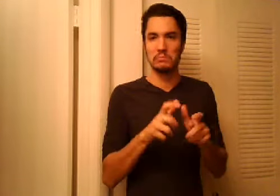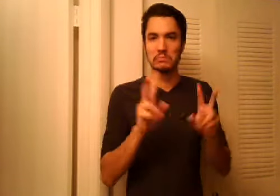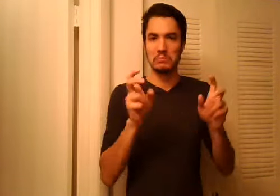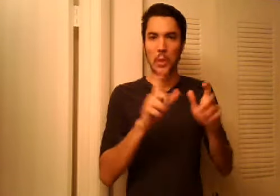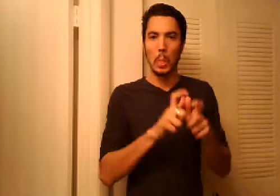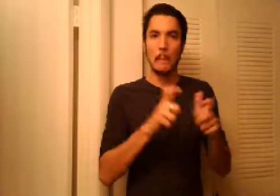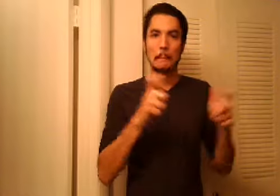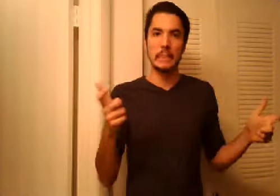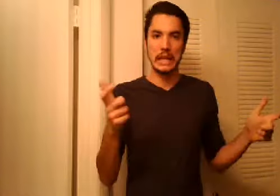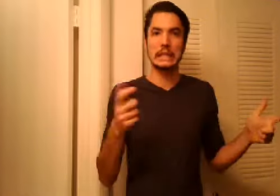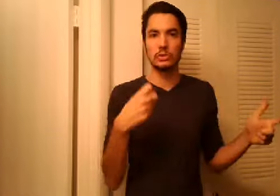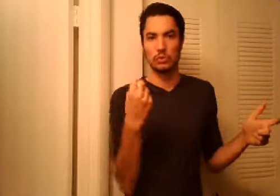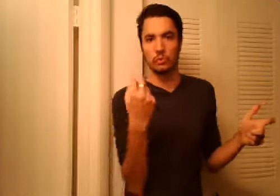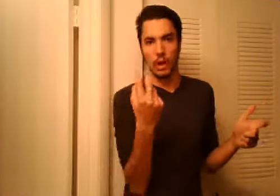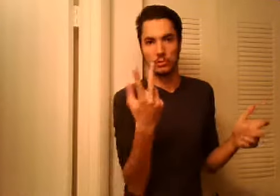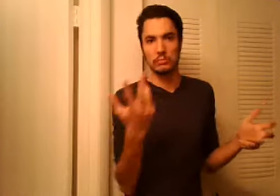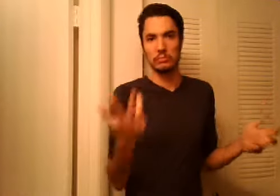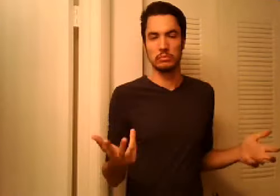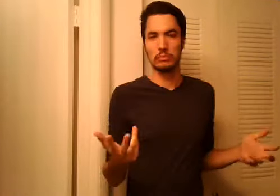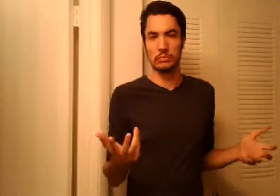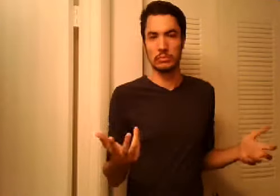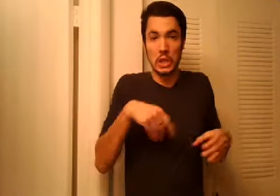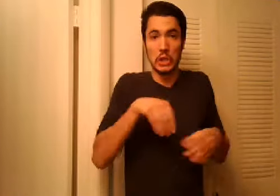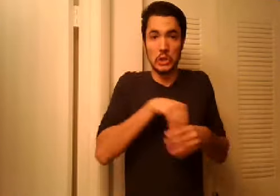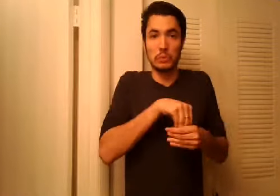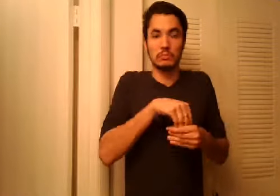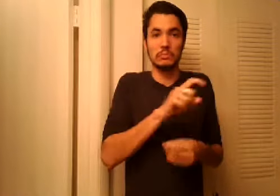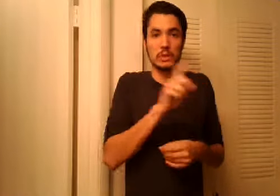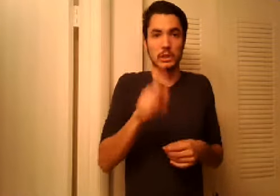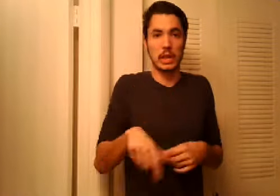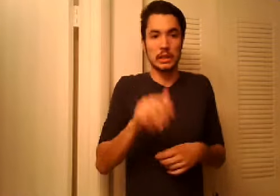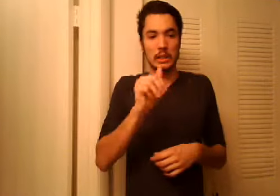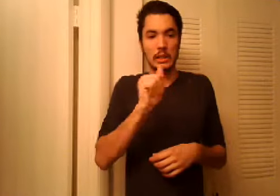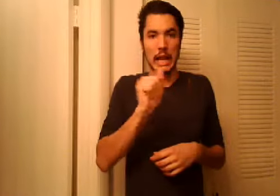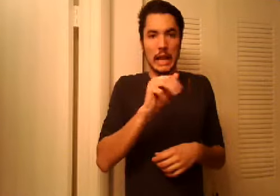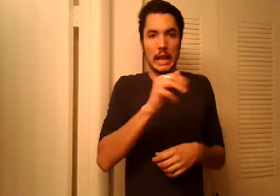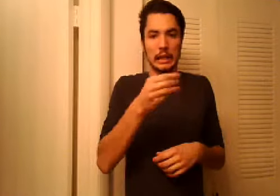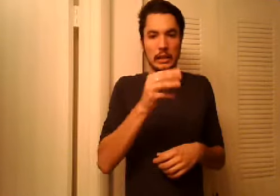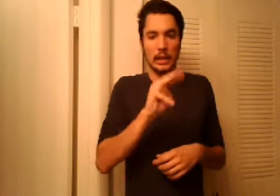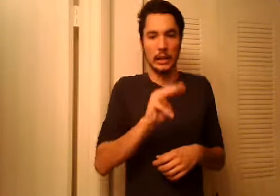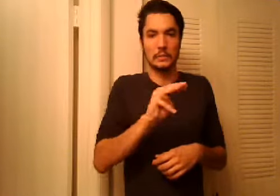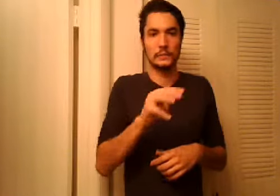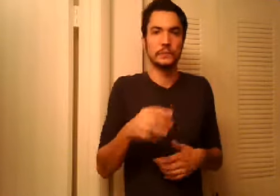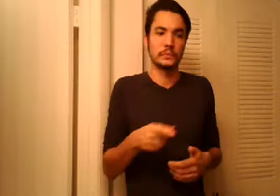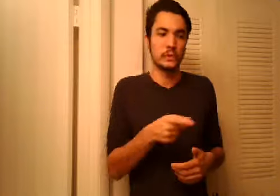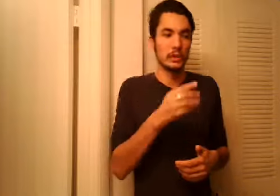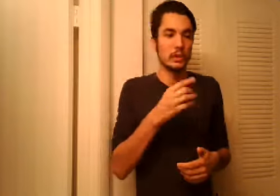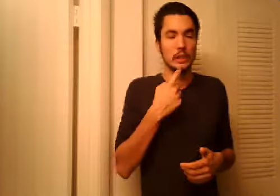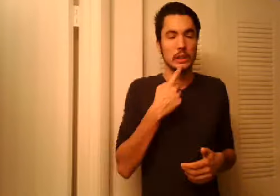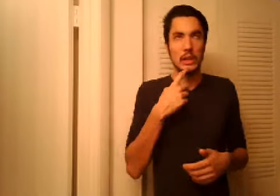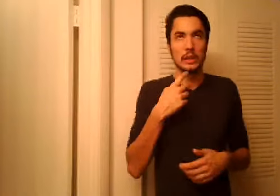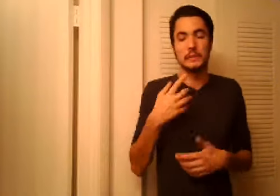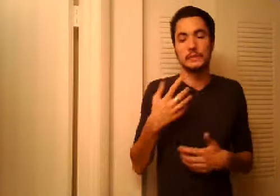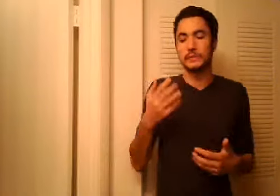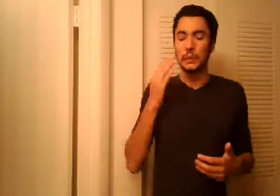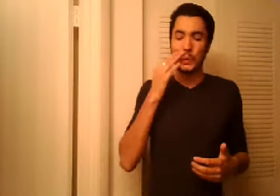12, which used to include Texas A&M. And she was like, you know what? I'm really disappointed that Texas A&M just left the Big 12 and went